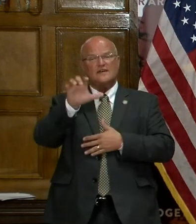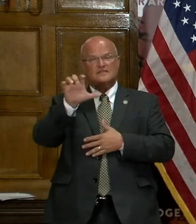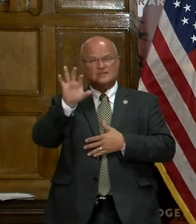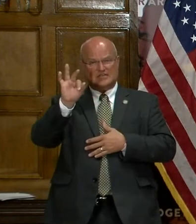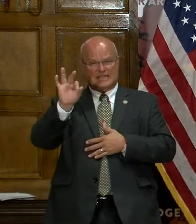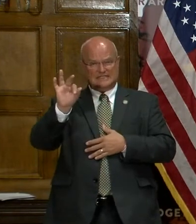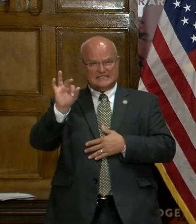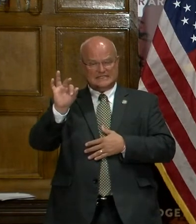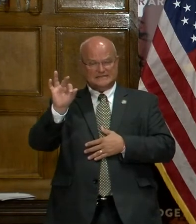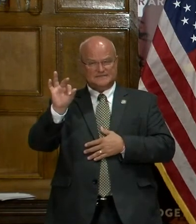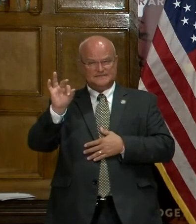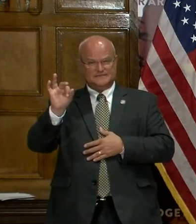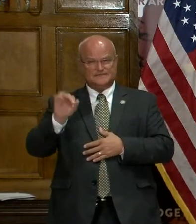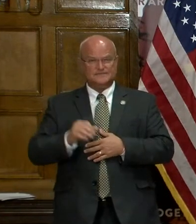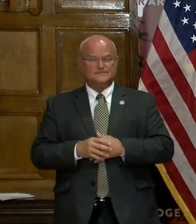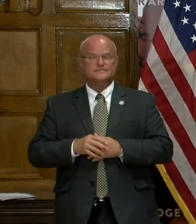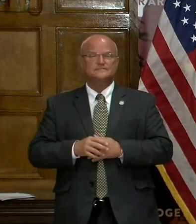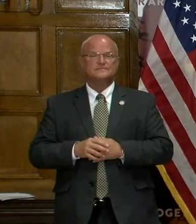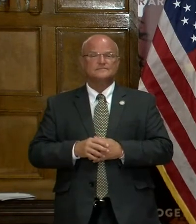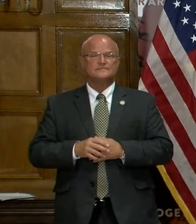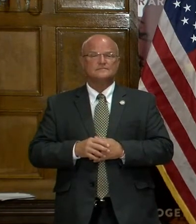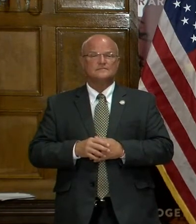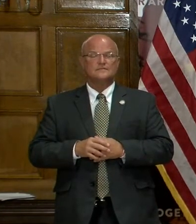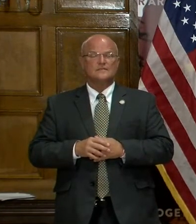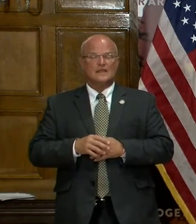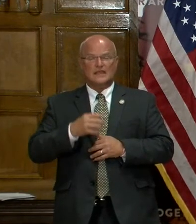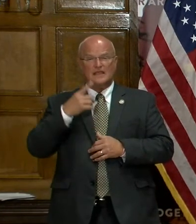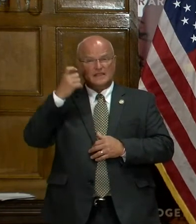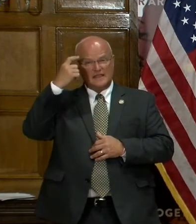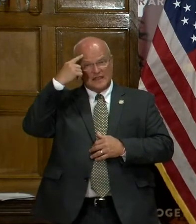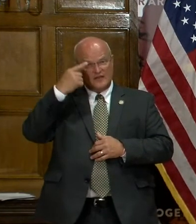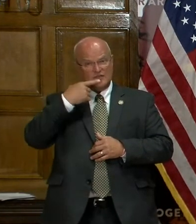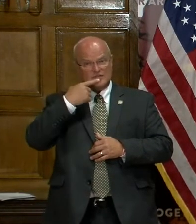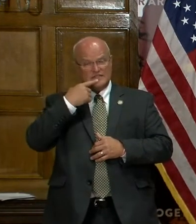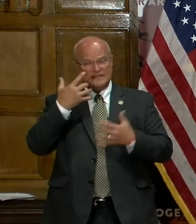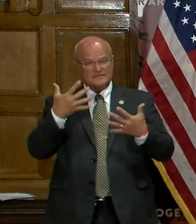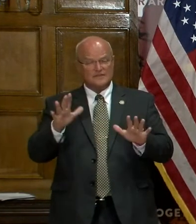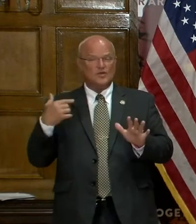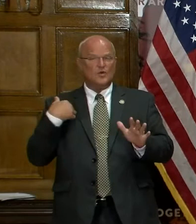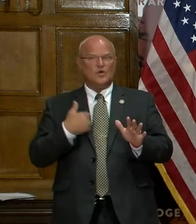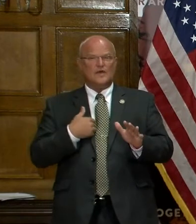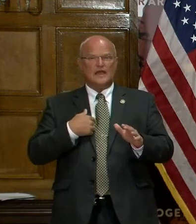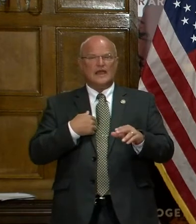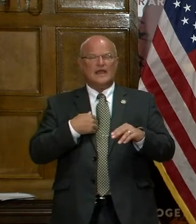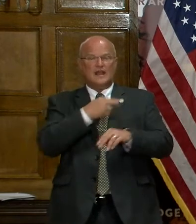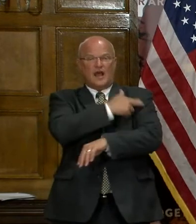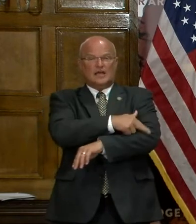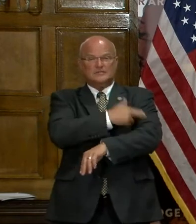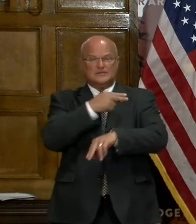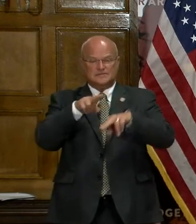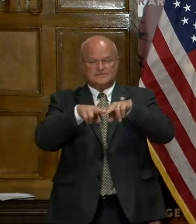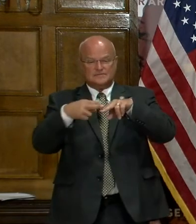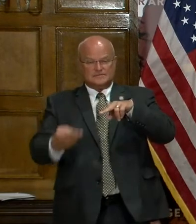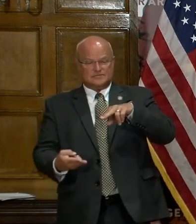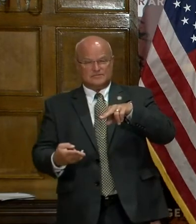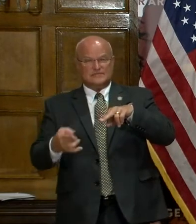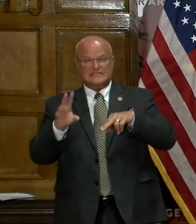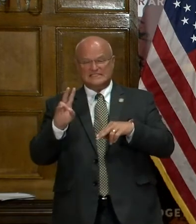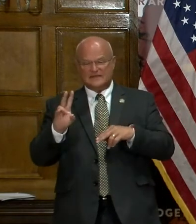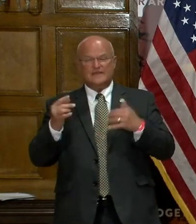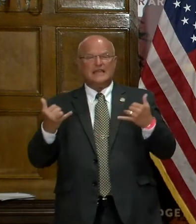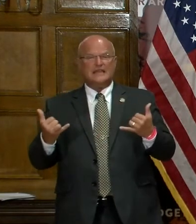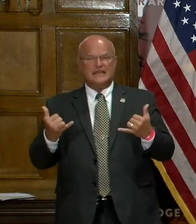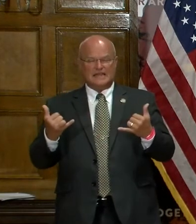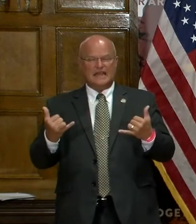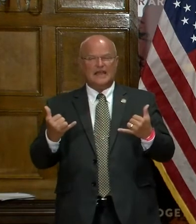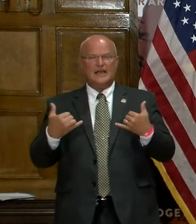5,519 from the community. As mentioned by the governor, we've had a decrease in hospitalization by 7, and we're now